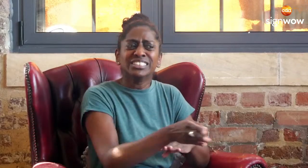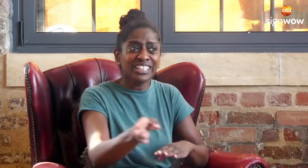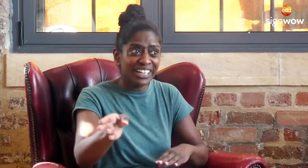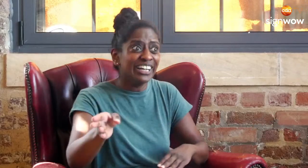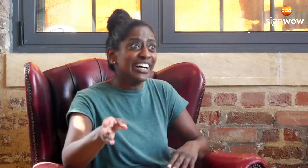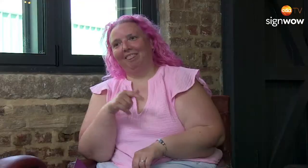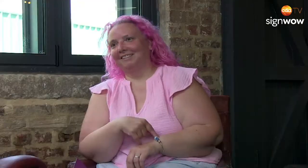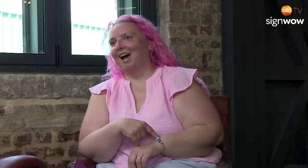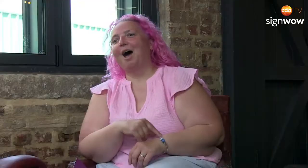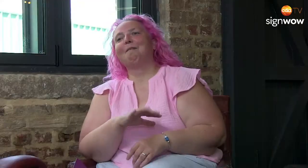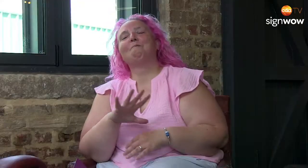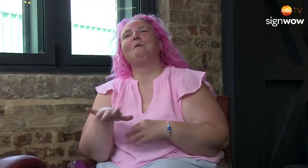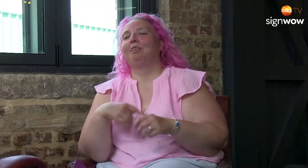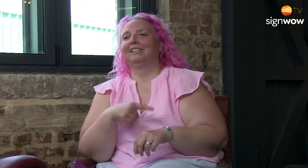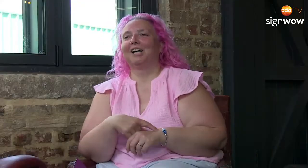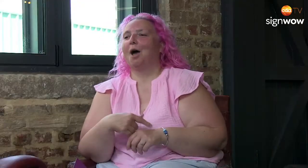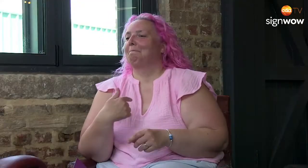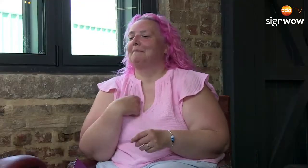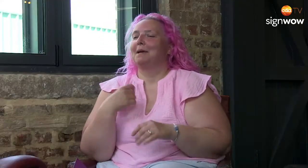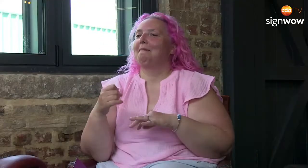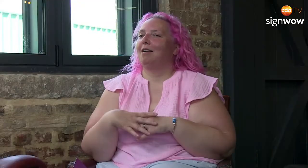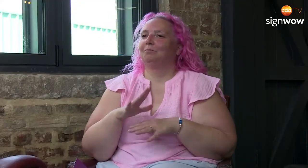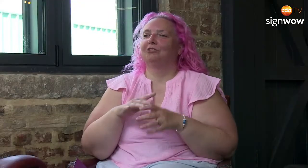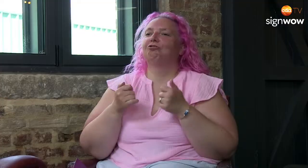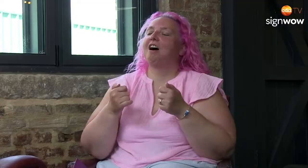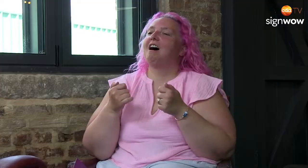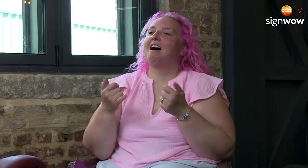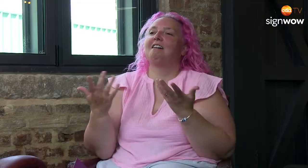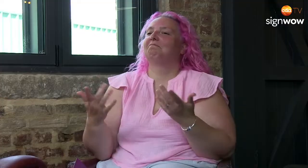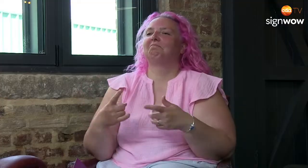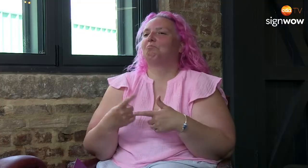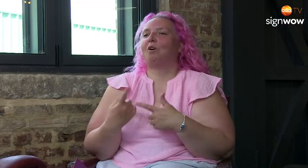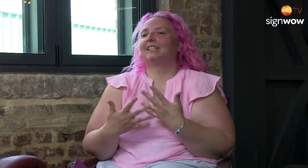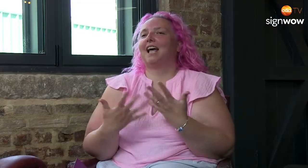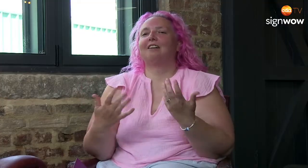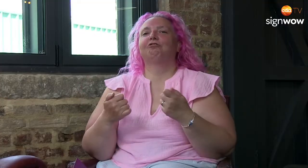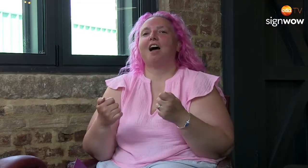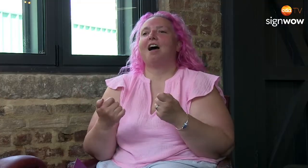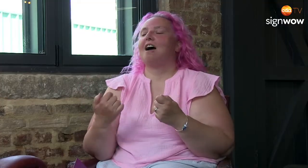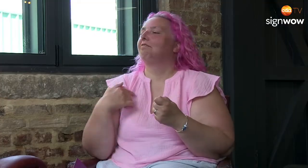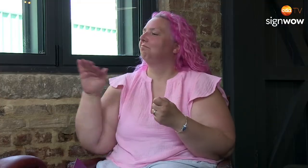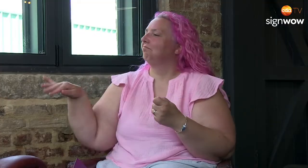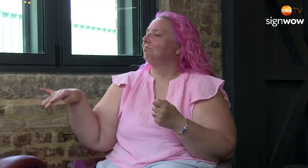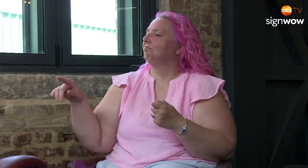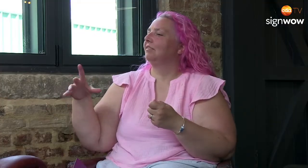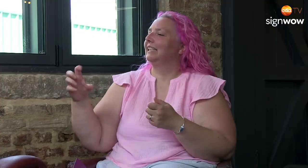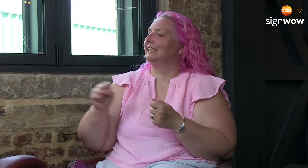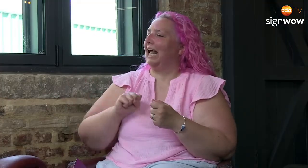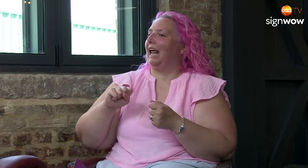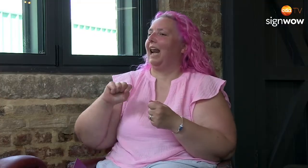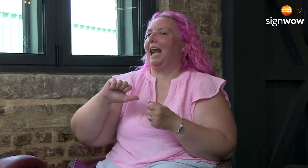how did you know? How did you find this place? Oh, I love finding places all the time. We just drive. Sometimes we just go out one day with my